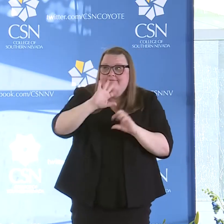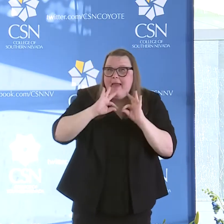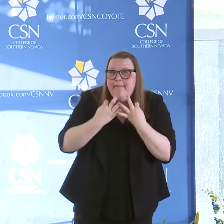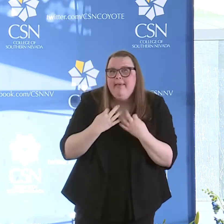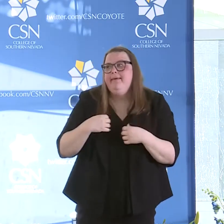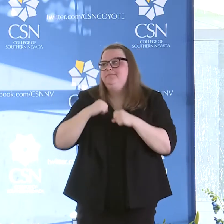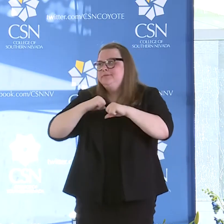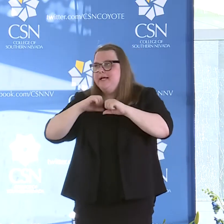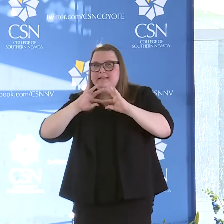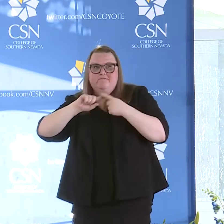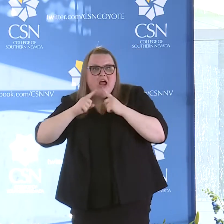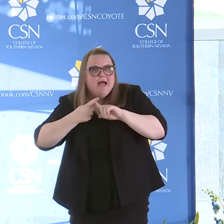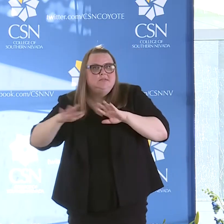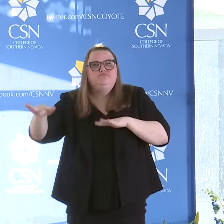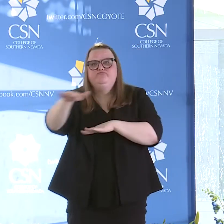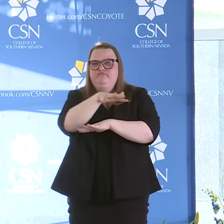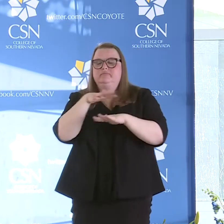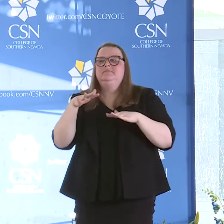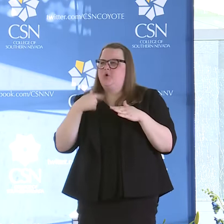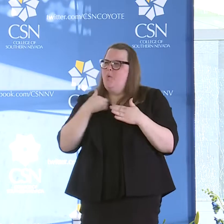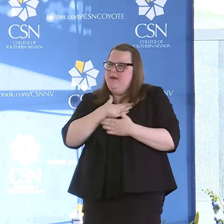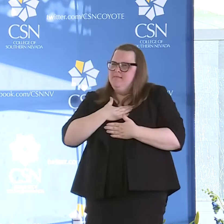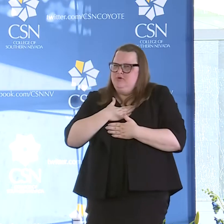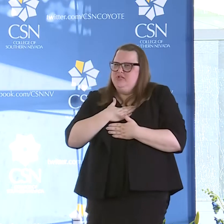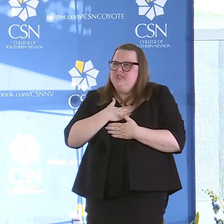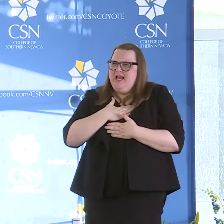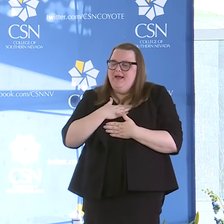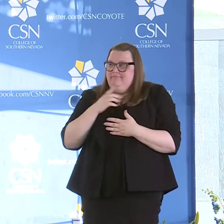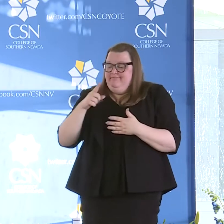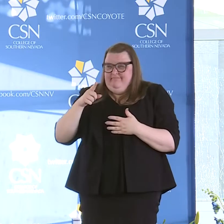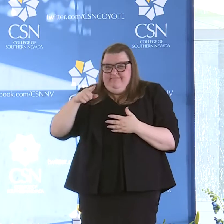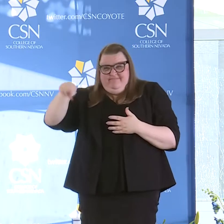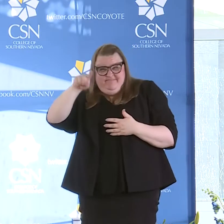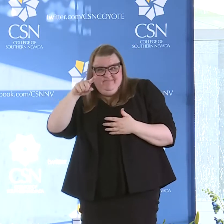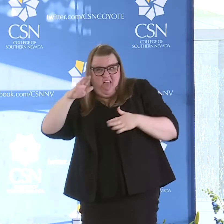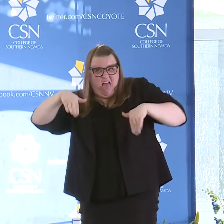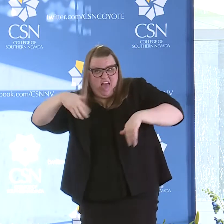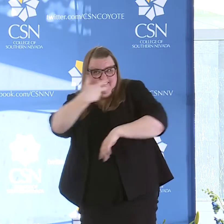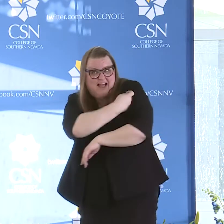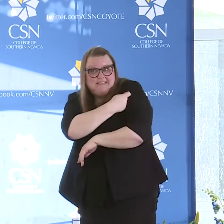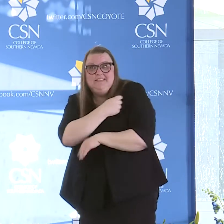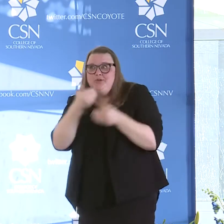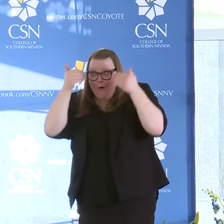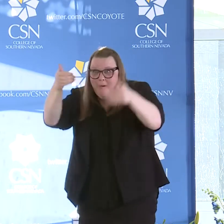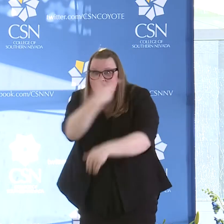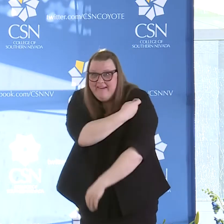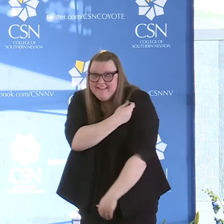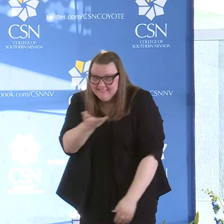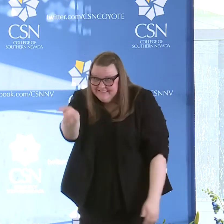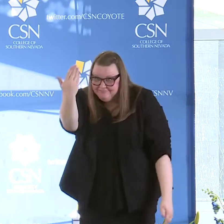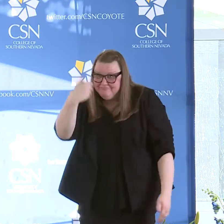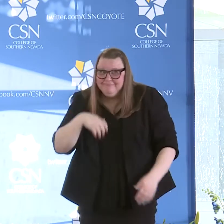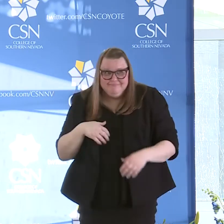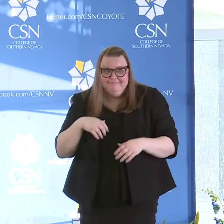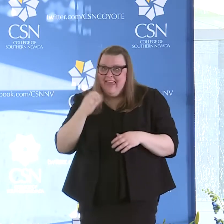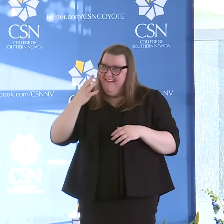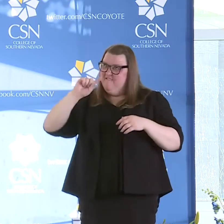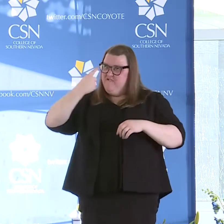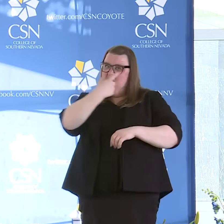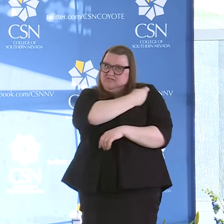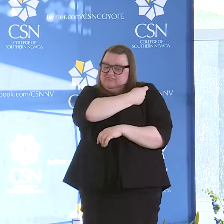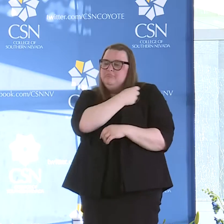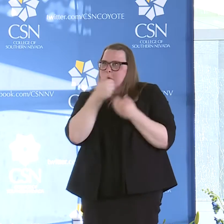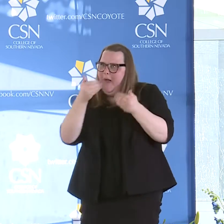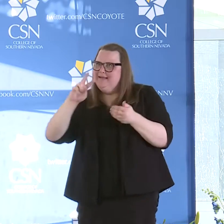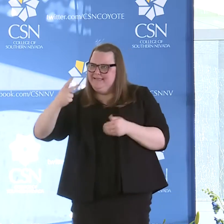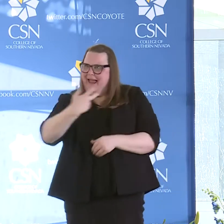friends. And we appreciate it. We encourage everyone who's not gotten vaccinated, go out and get the vaccination. If you've gotten the first one, go out and